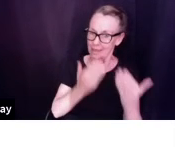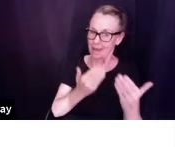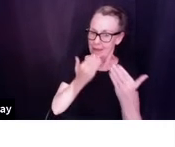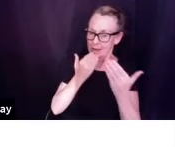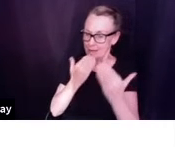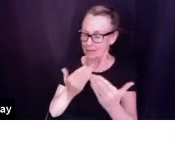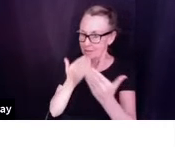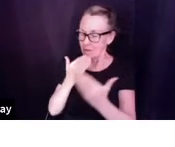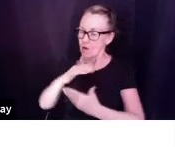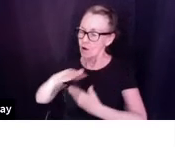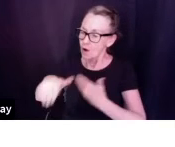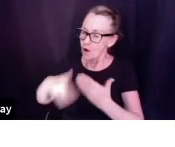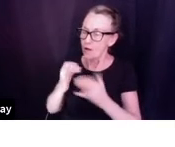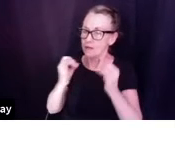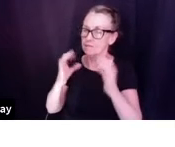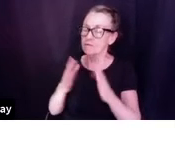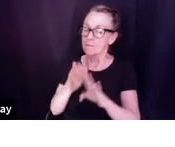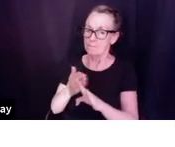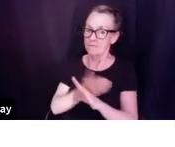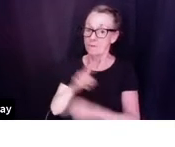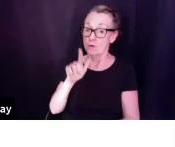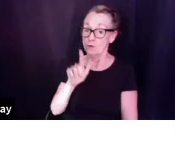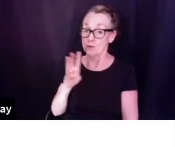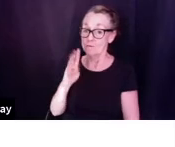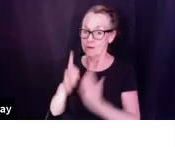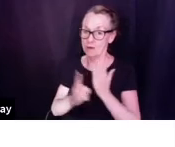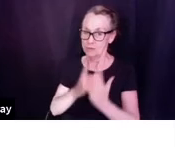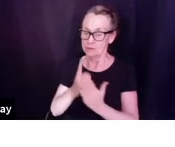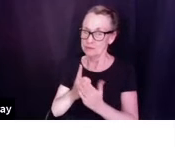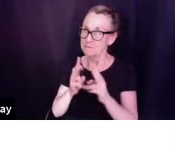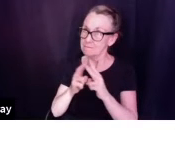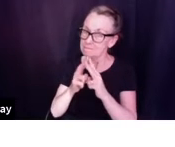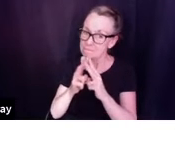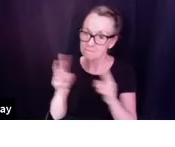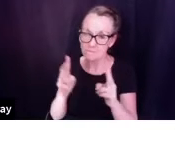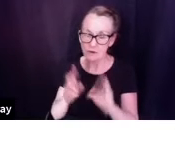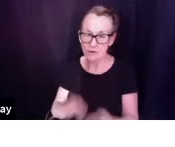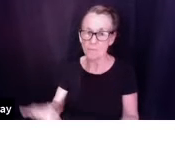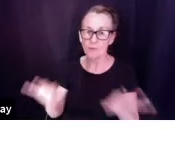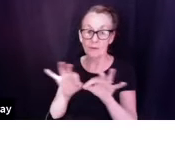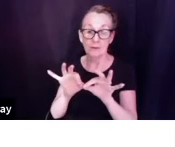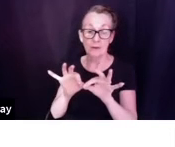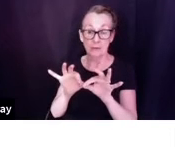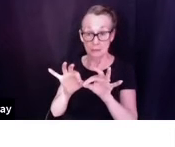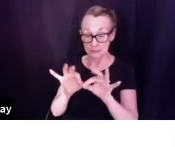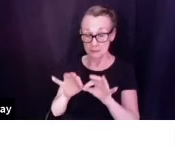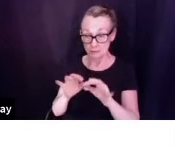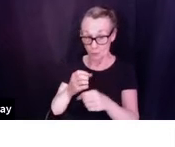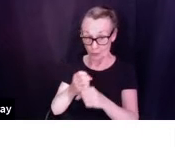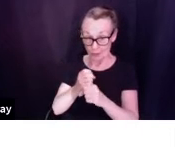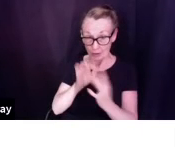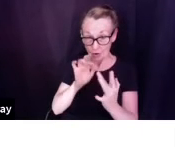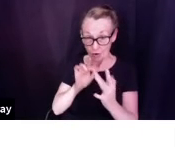within 24 hours. This is very, very important. So get everybody's contact